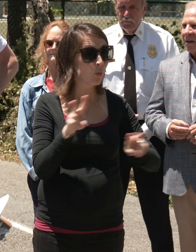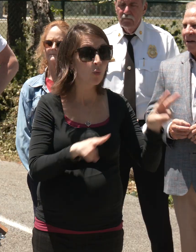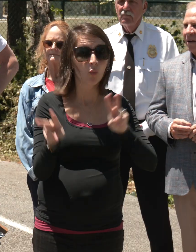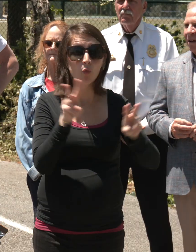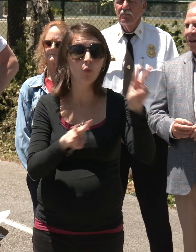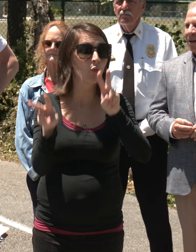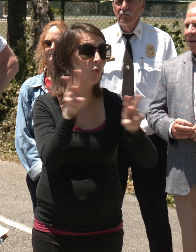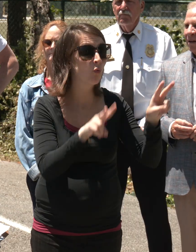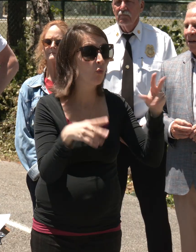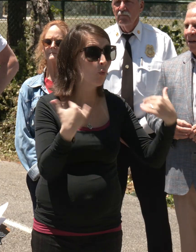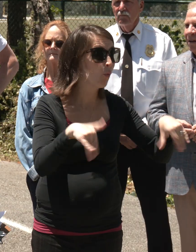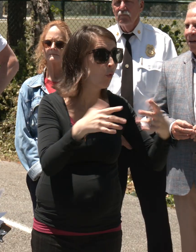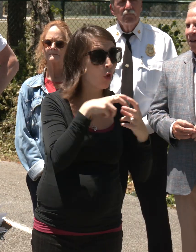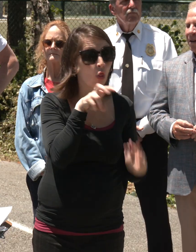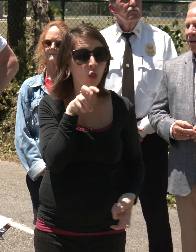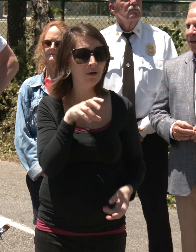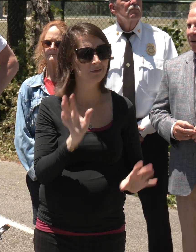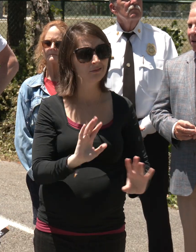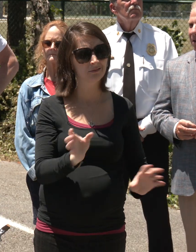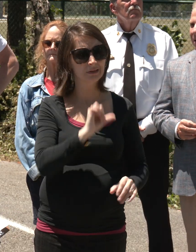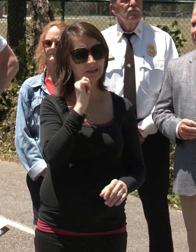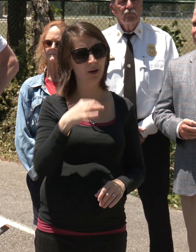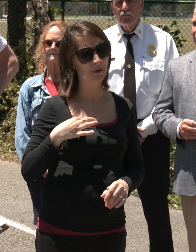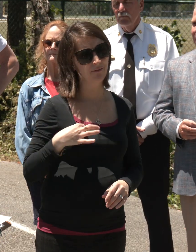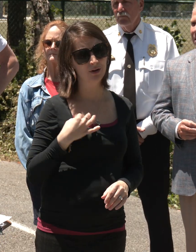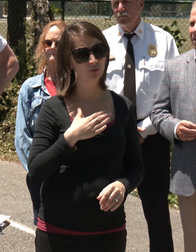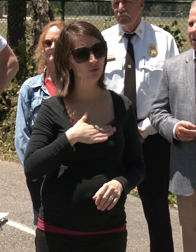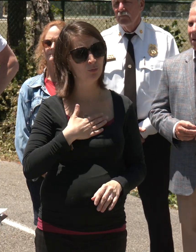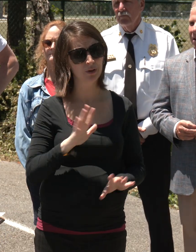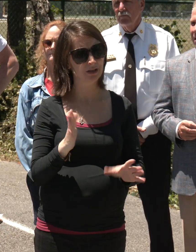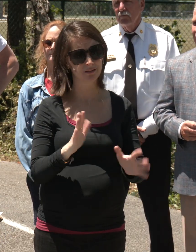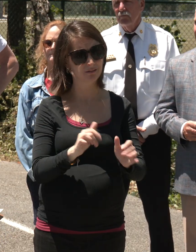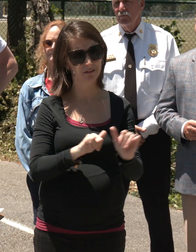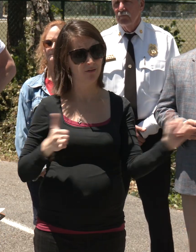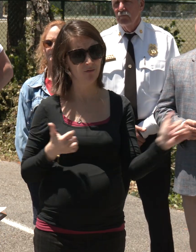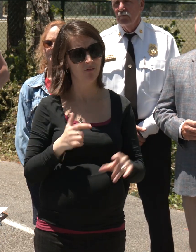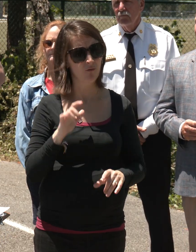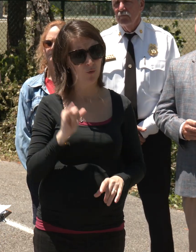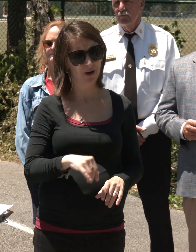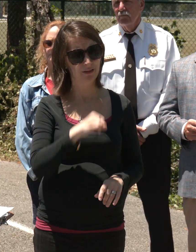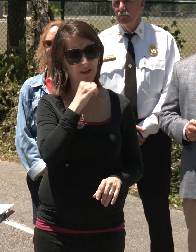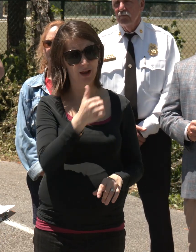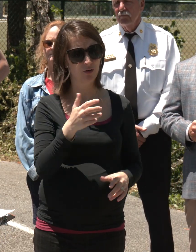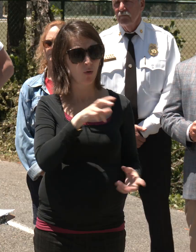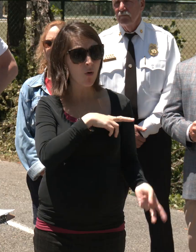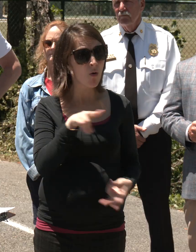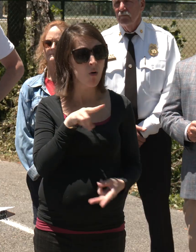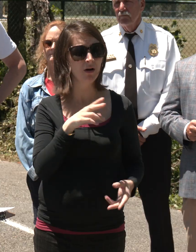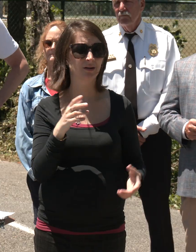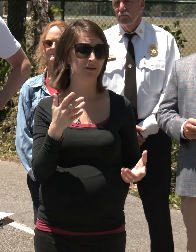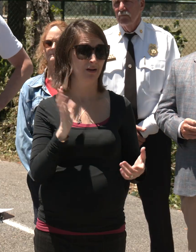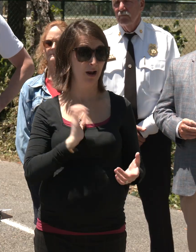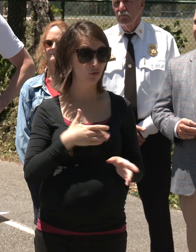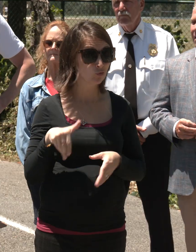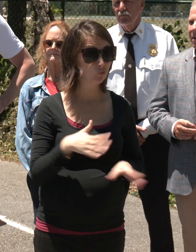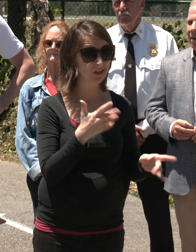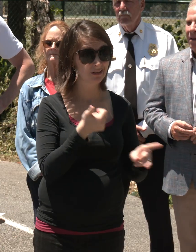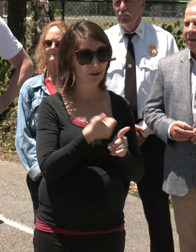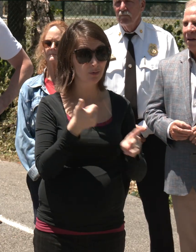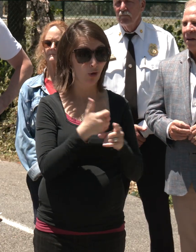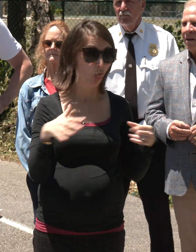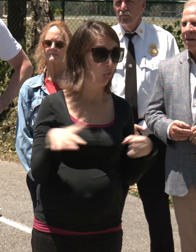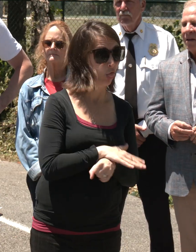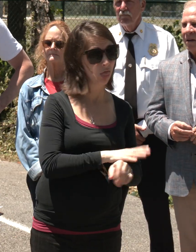is not helpful. We ask you to please refrain from that activity. It's clogging up our streets, it's clogging up